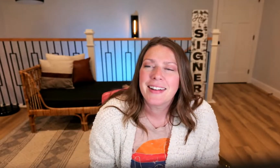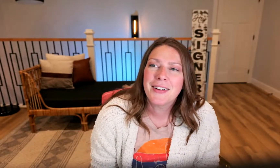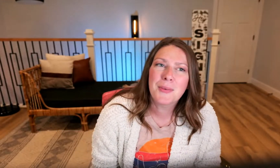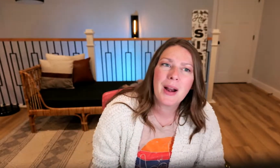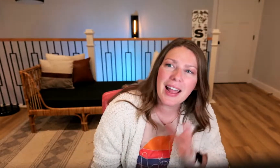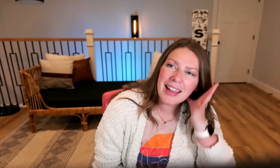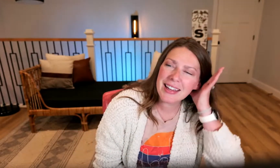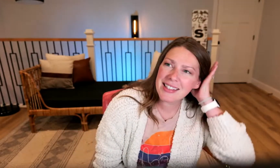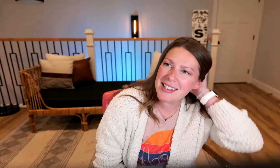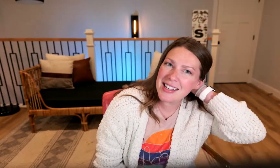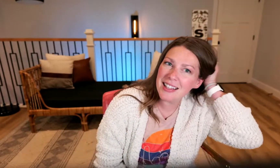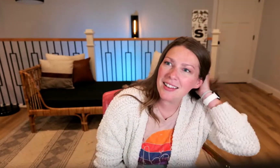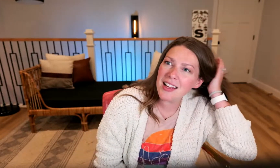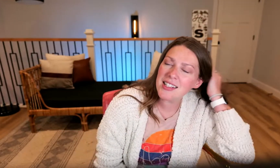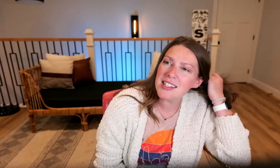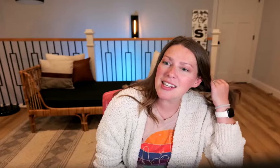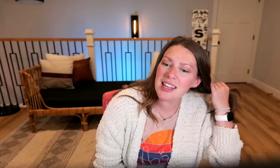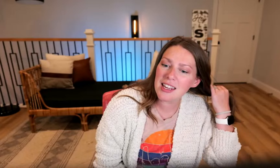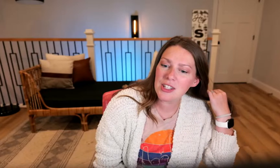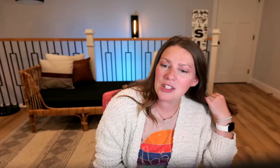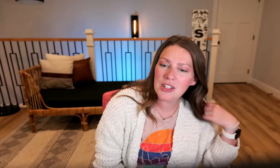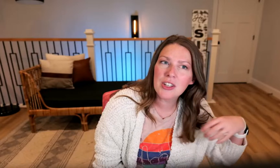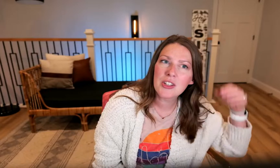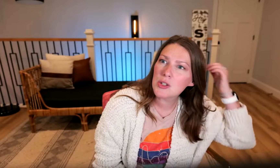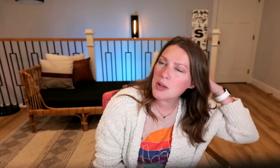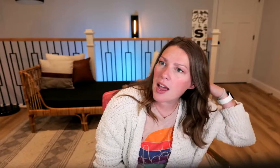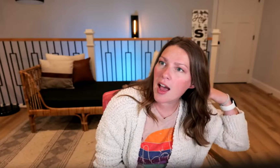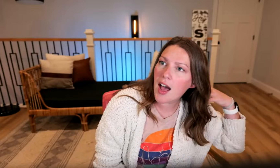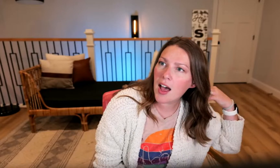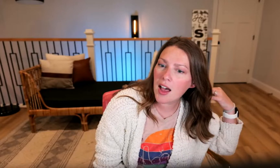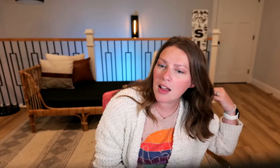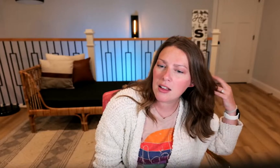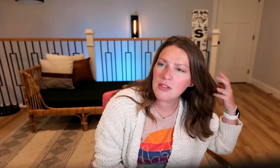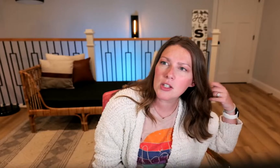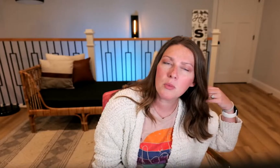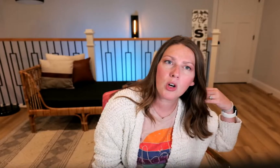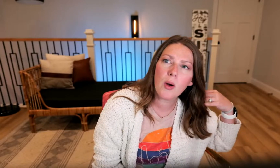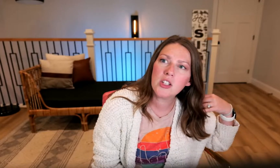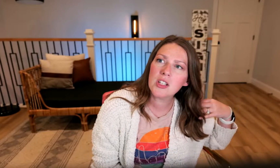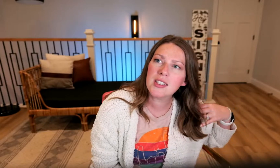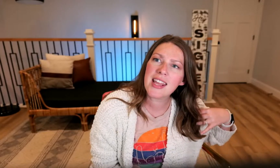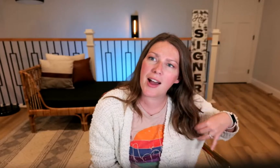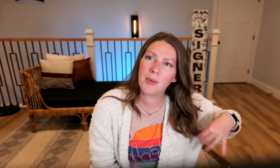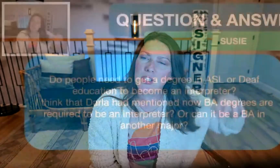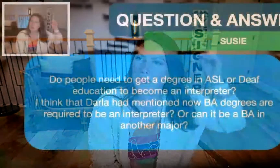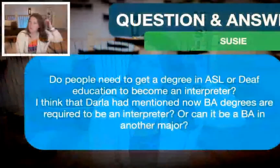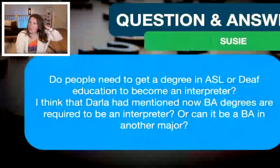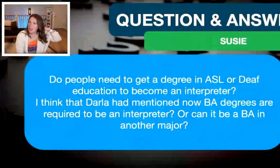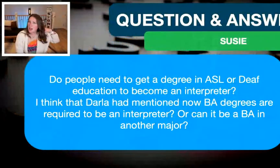All right, let's see. Do we have some more questions? Yeah, we do.